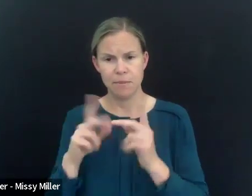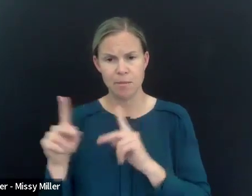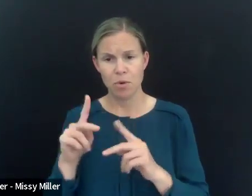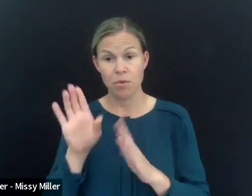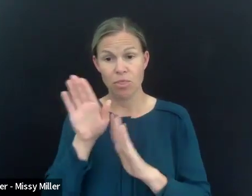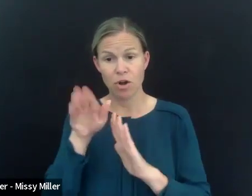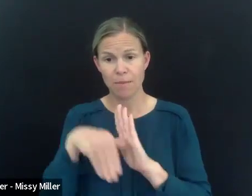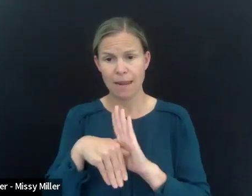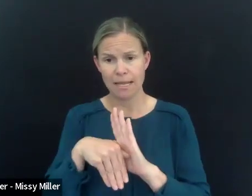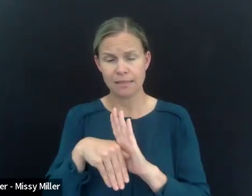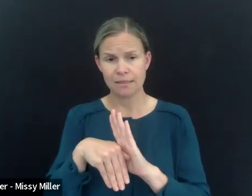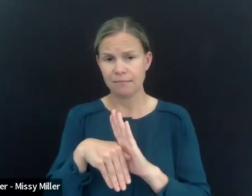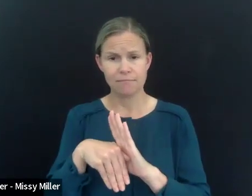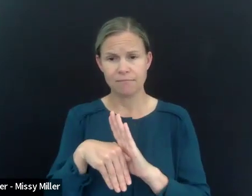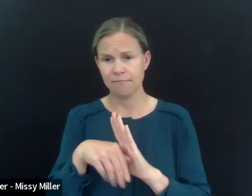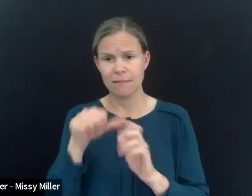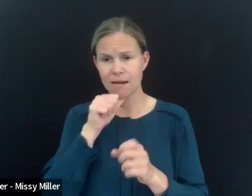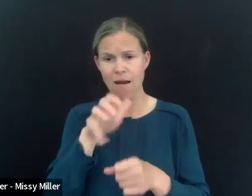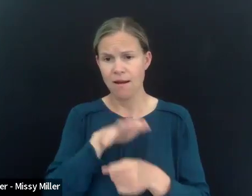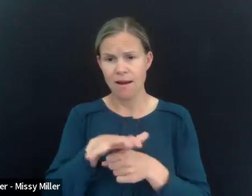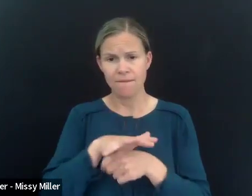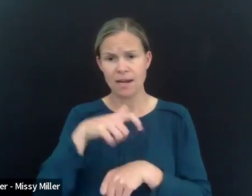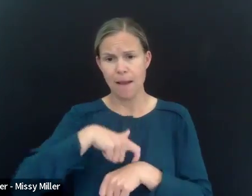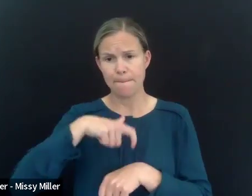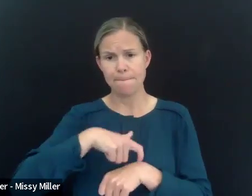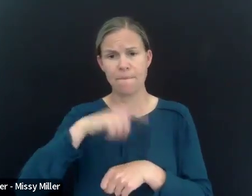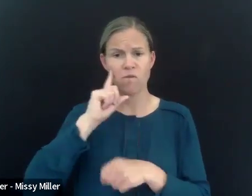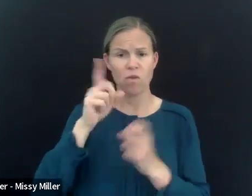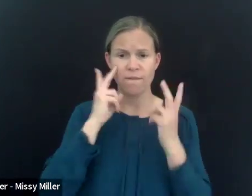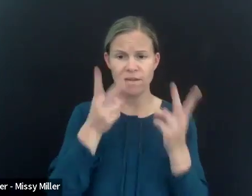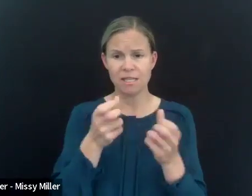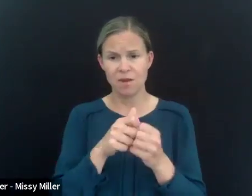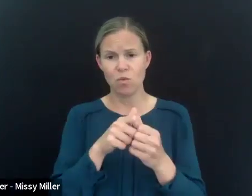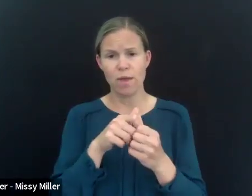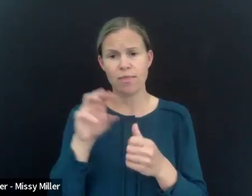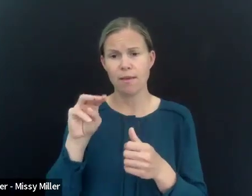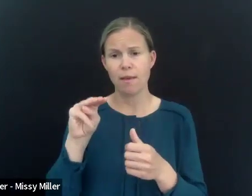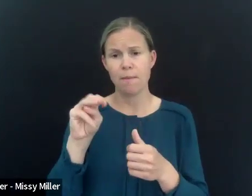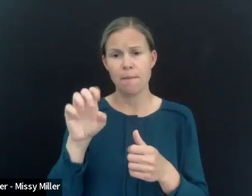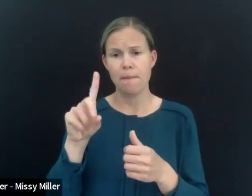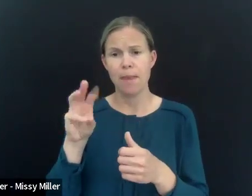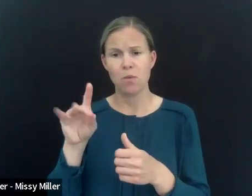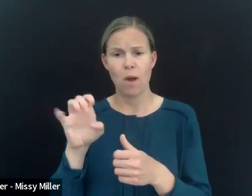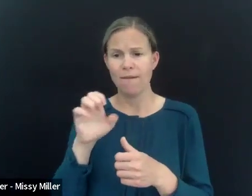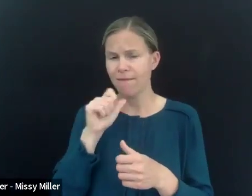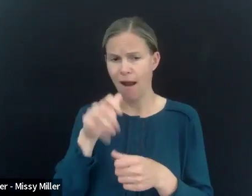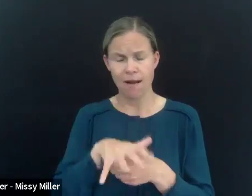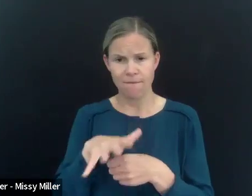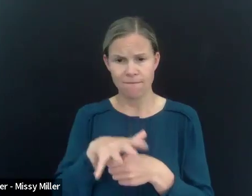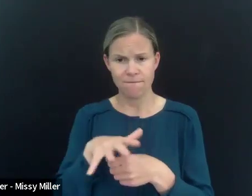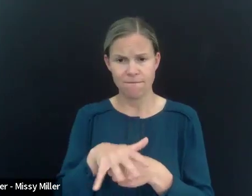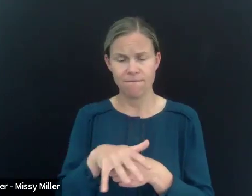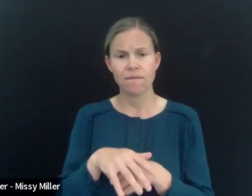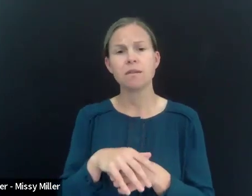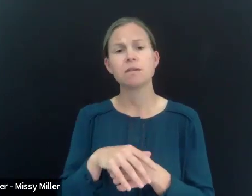visit, and those are birth center standards. But also when we're looking at the clinician side of